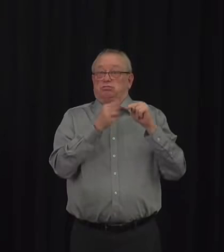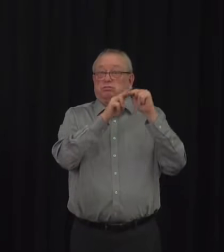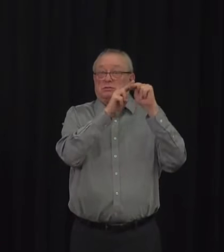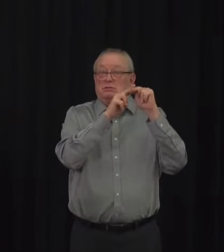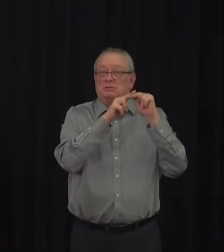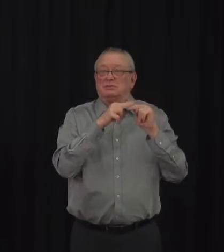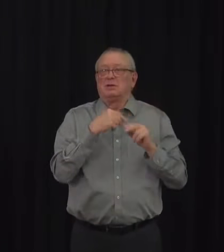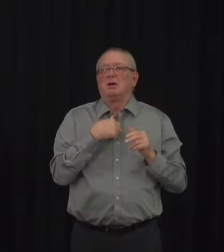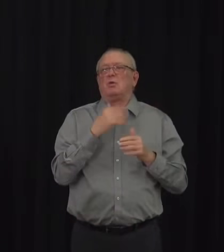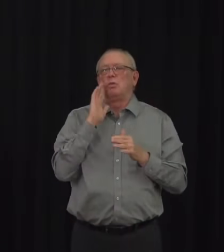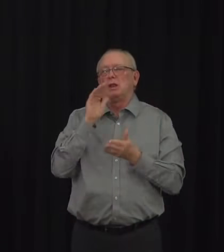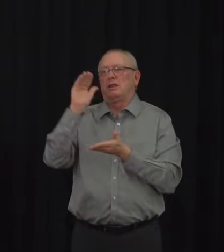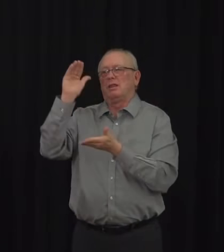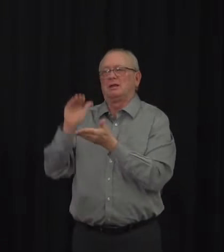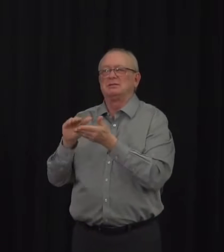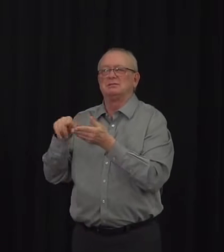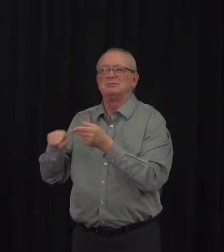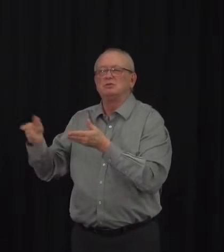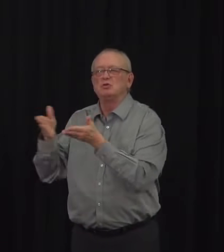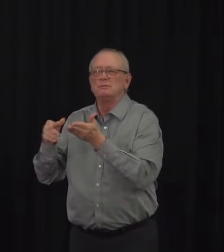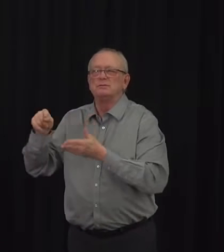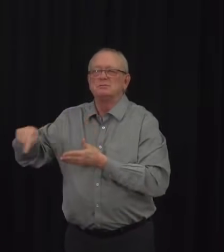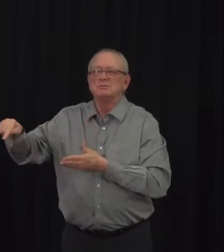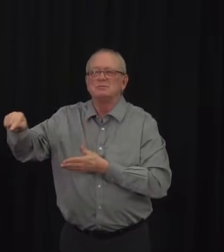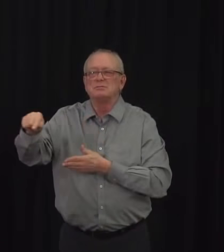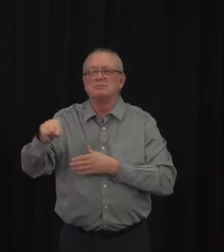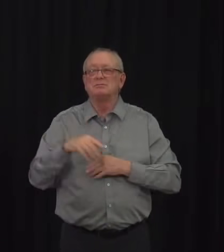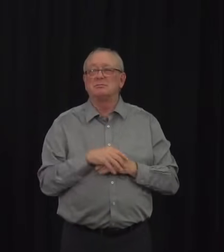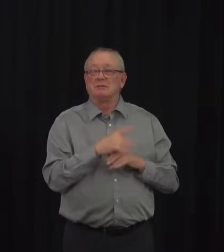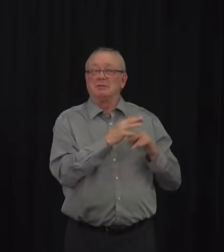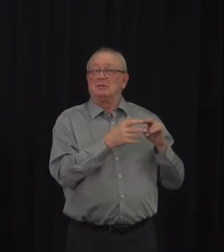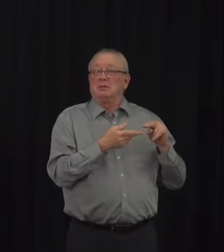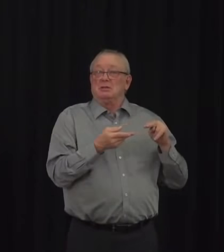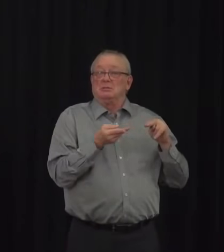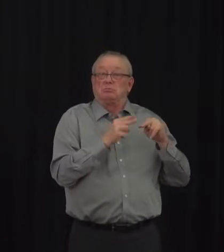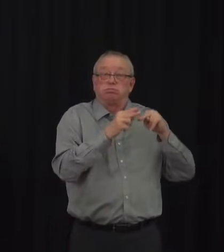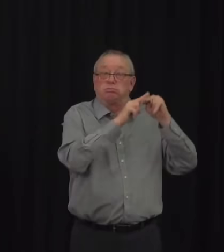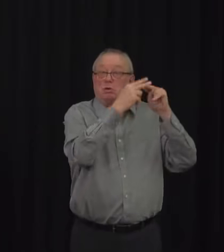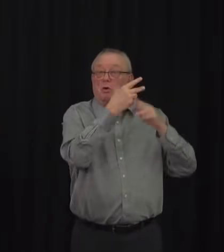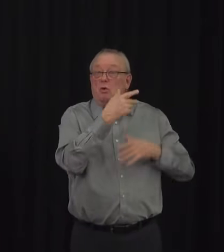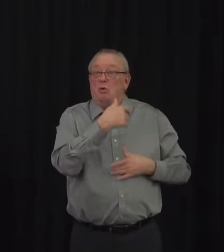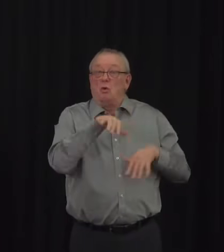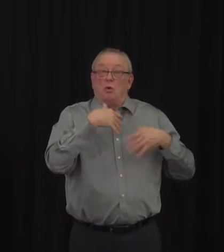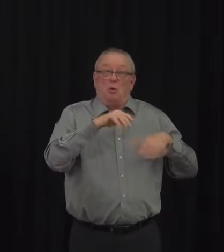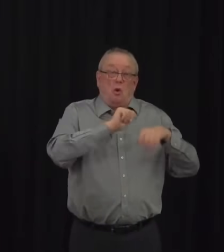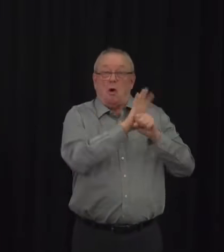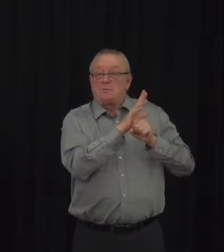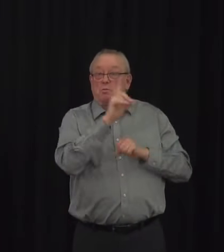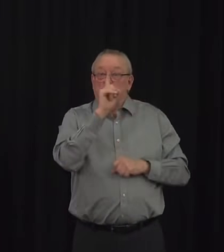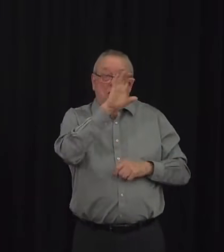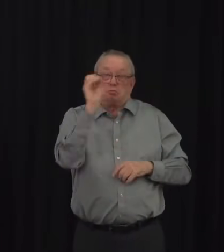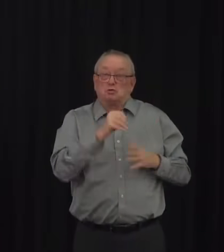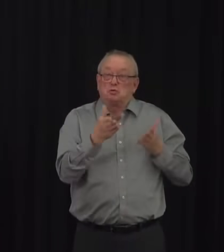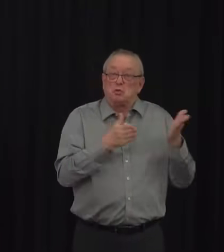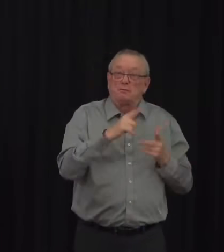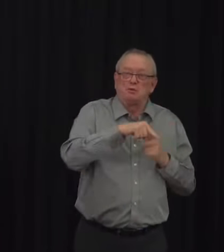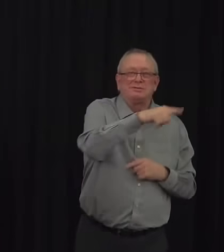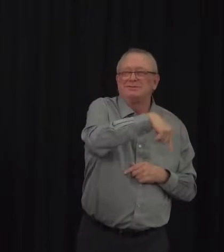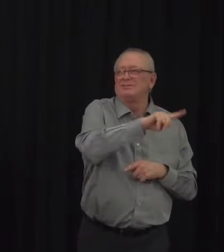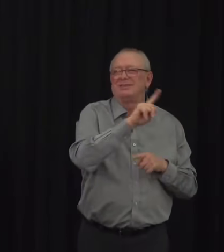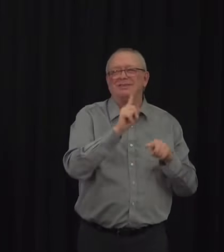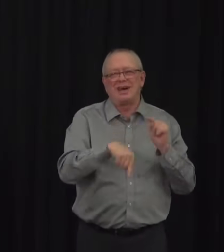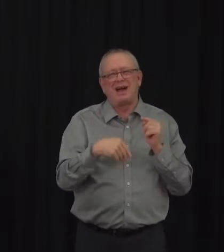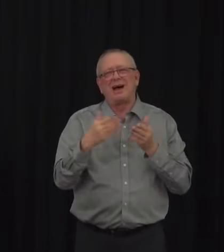And we cannot simply expand to the full scope of all of our beds in the system, as that would put other people at risk for other health